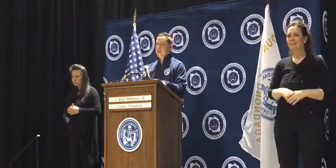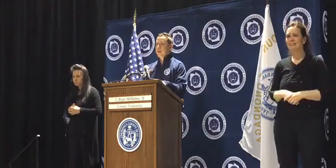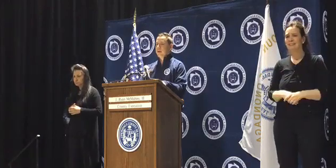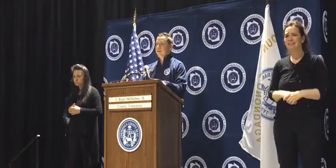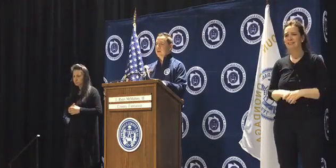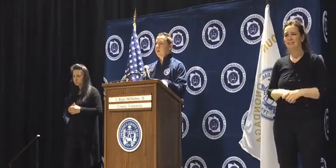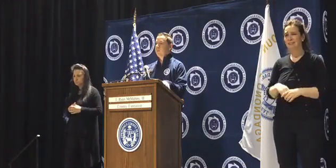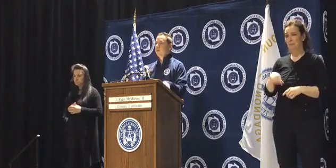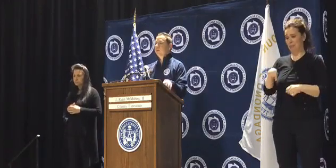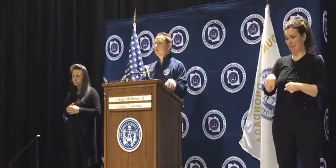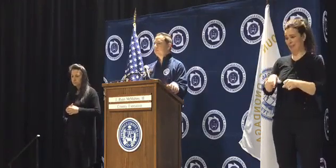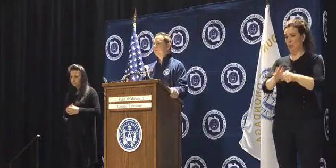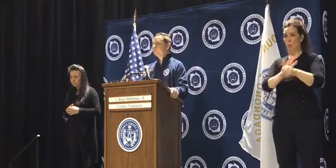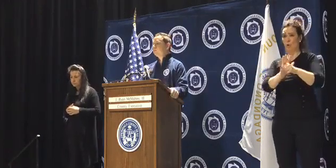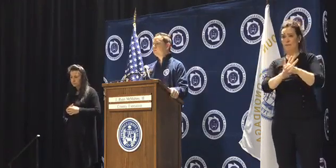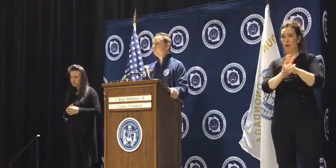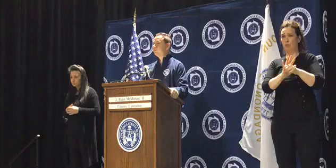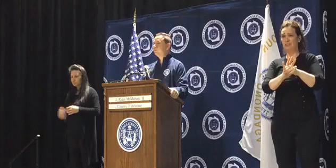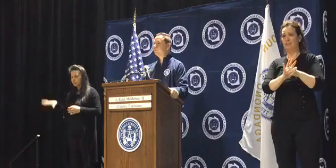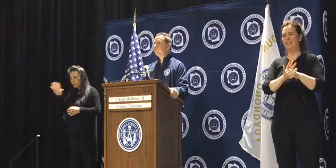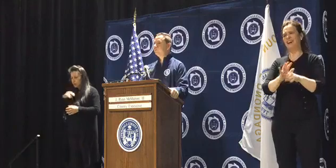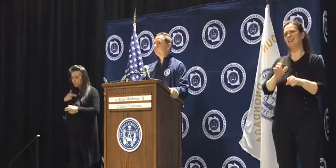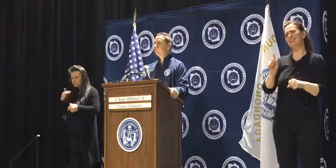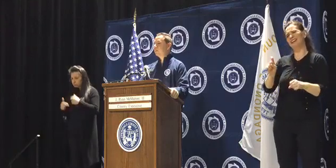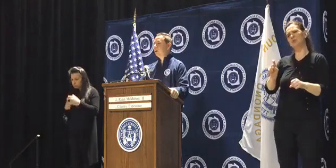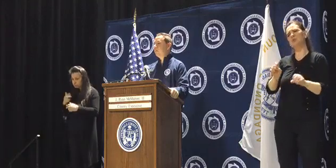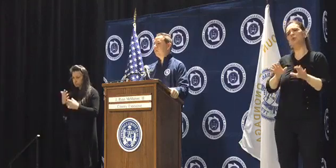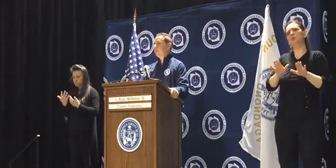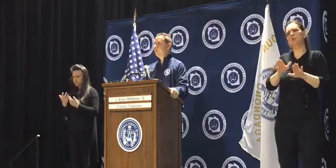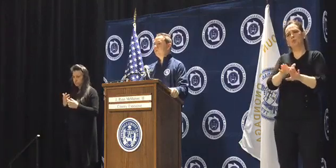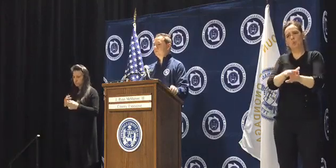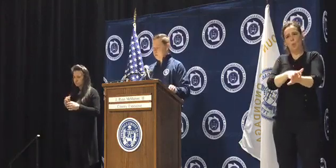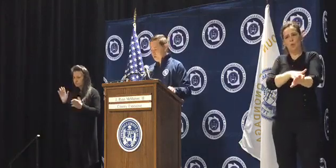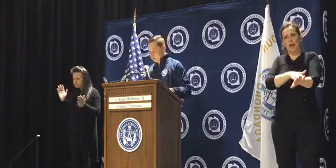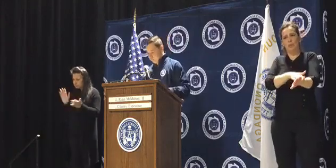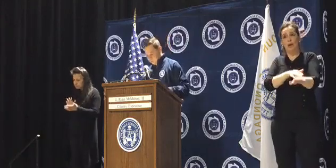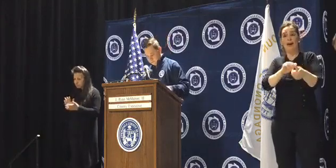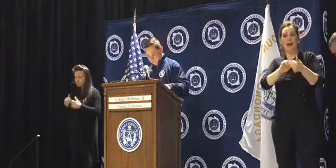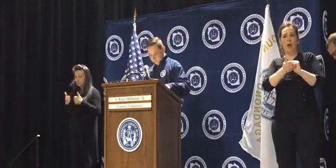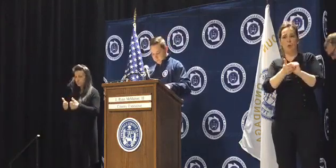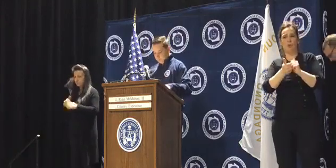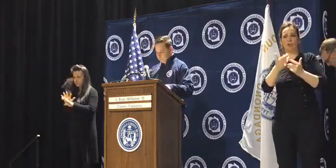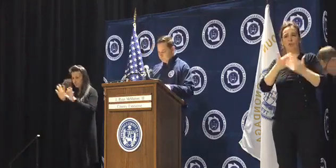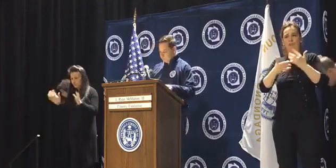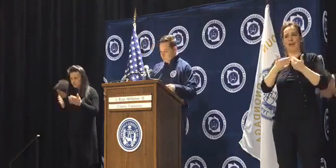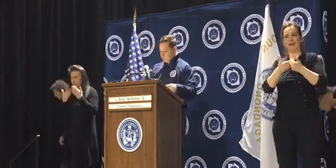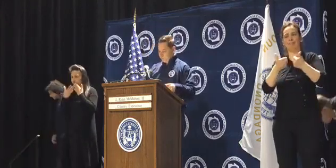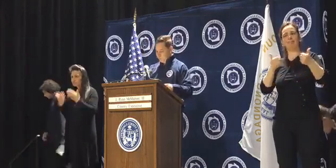and that might be a good thing. Okay? Thanks.